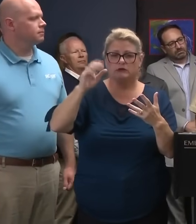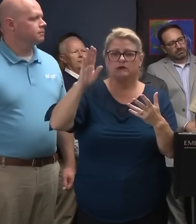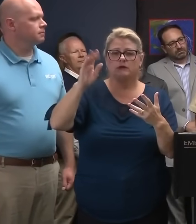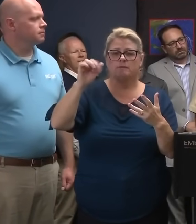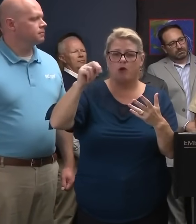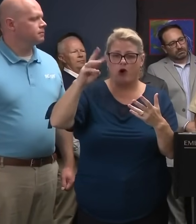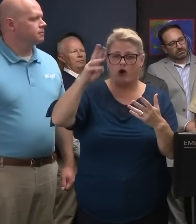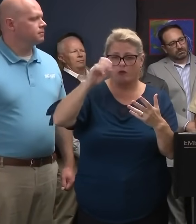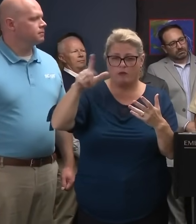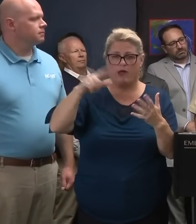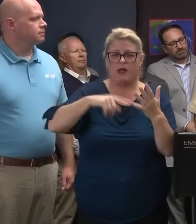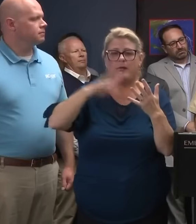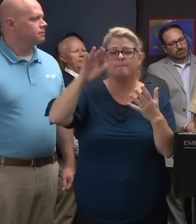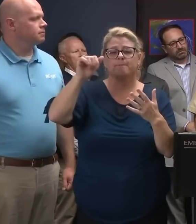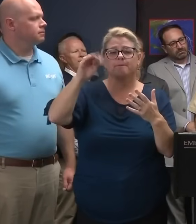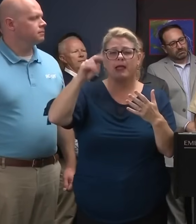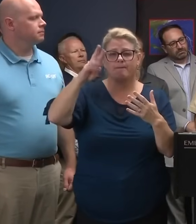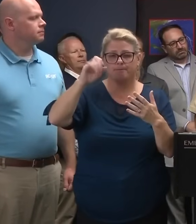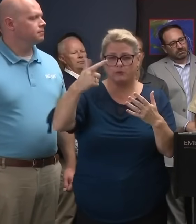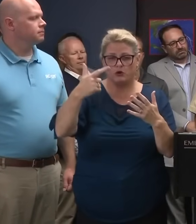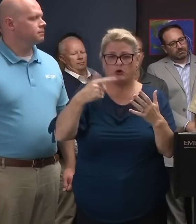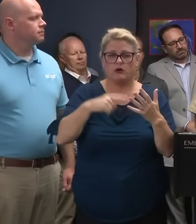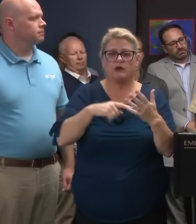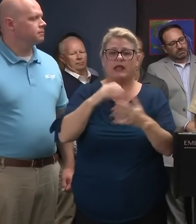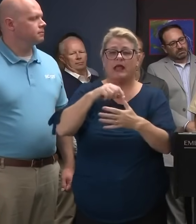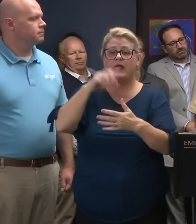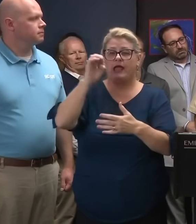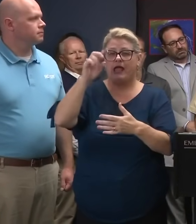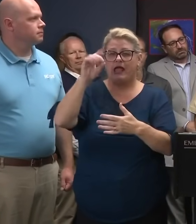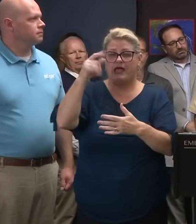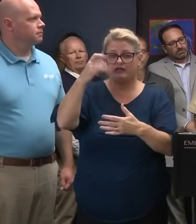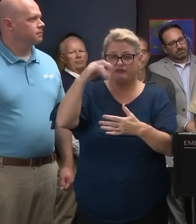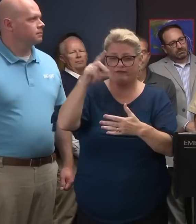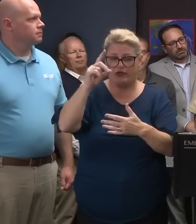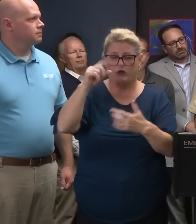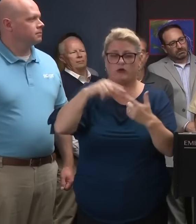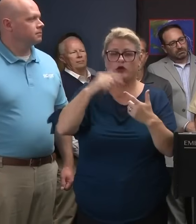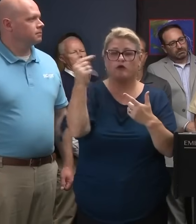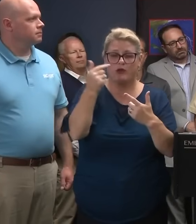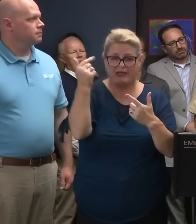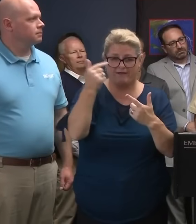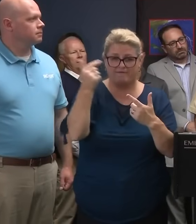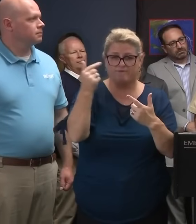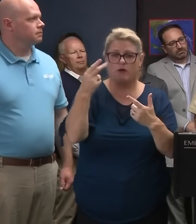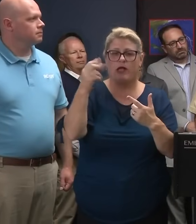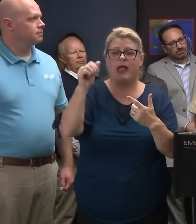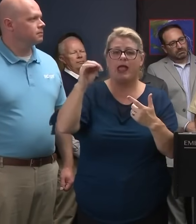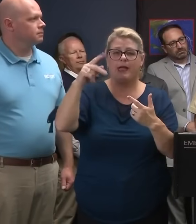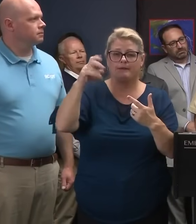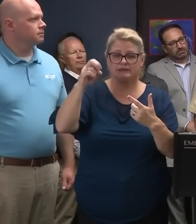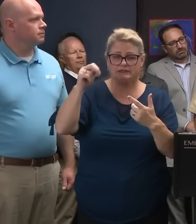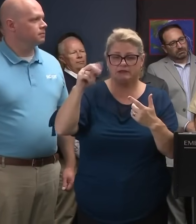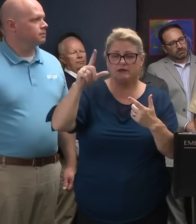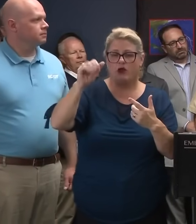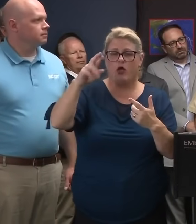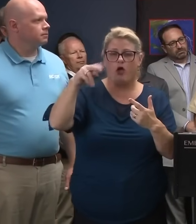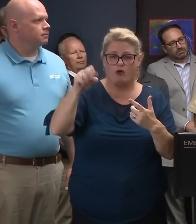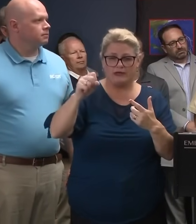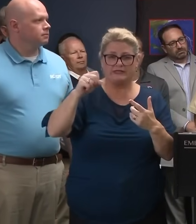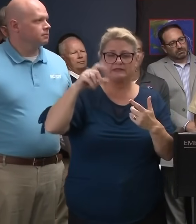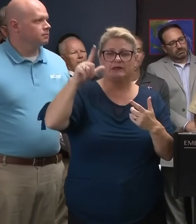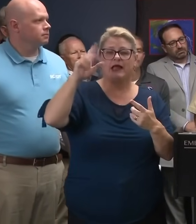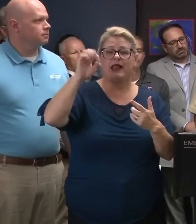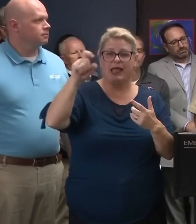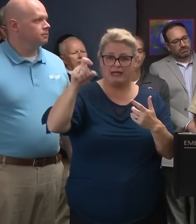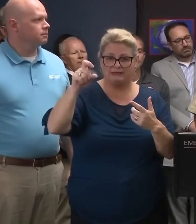County, Bamberg County, Edgefield County, Greenville County, Hampton County, Lawrence County, Lexington